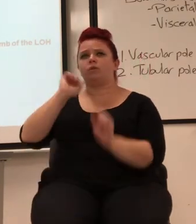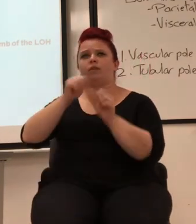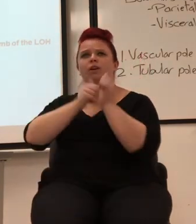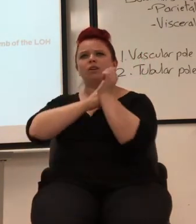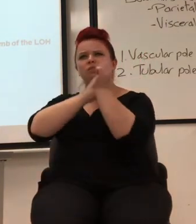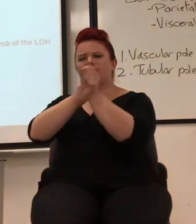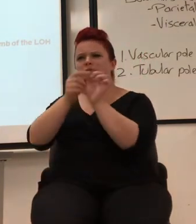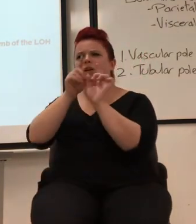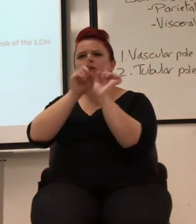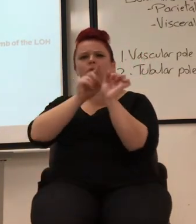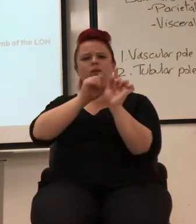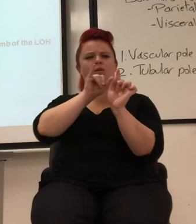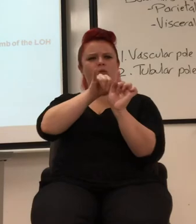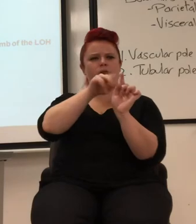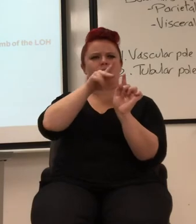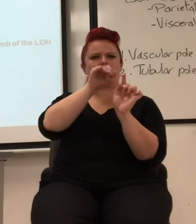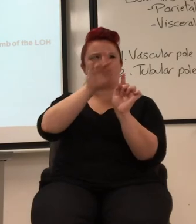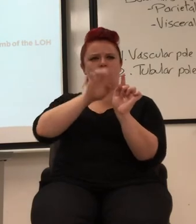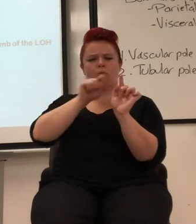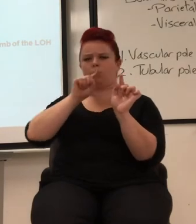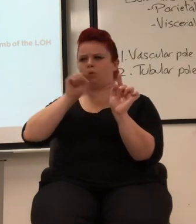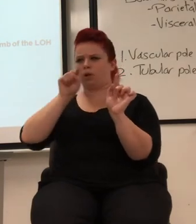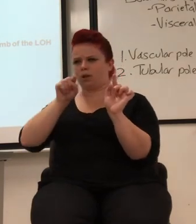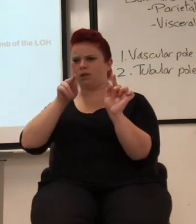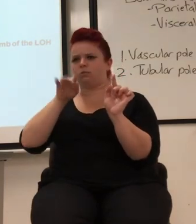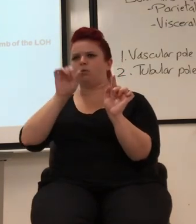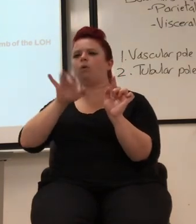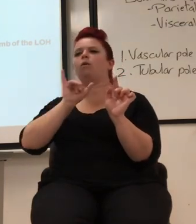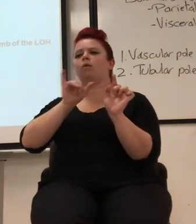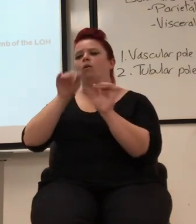won't get mixed up in trying to identify things. Okay.